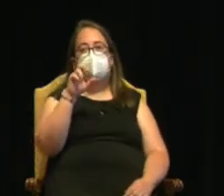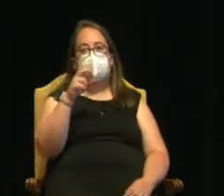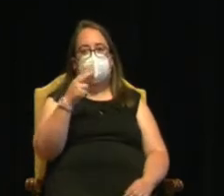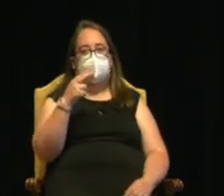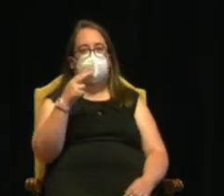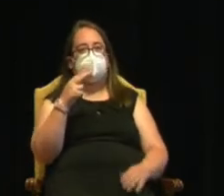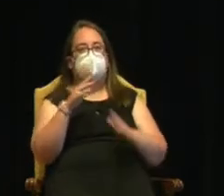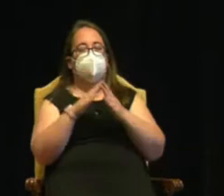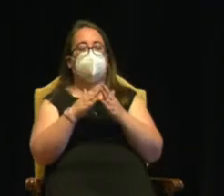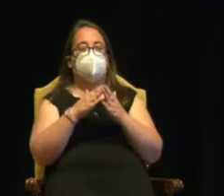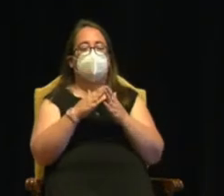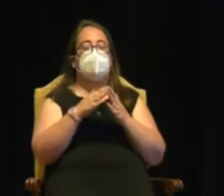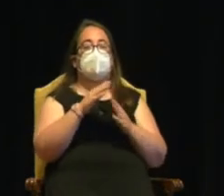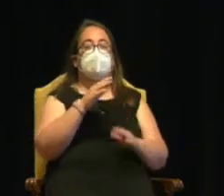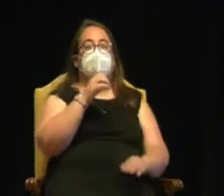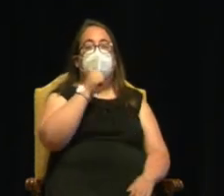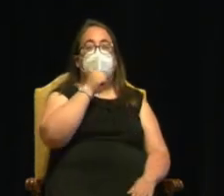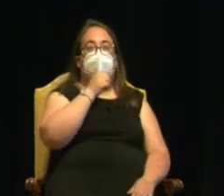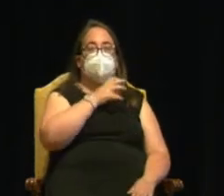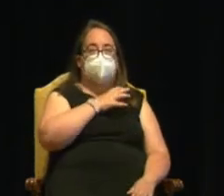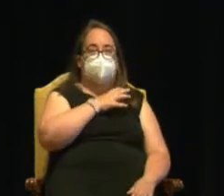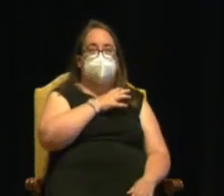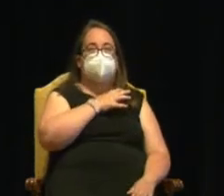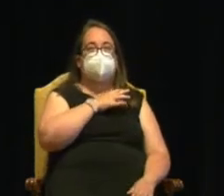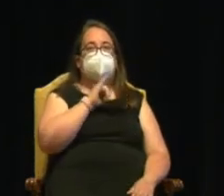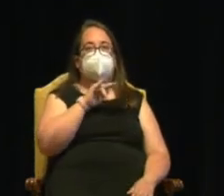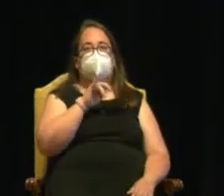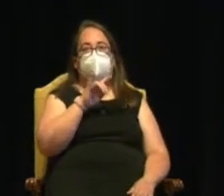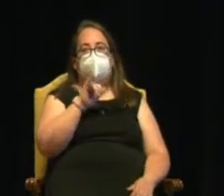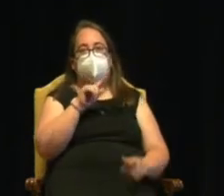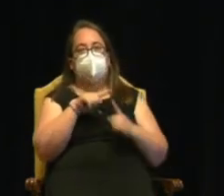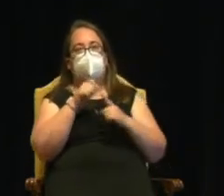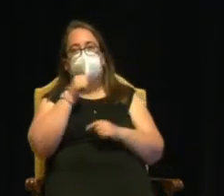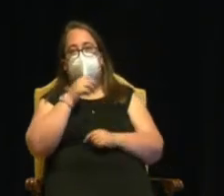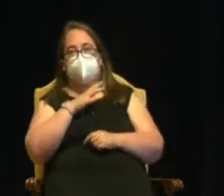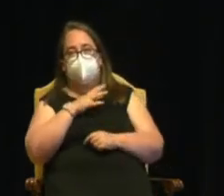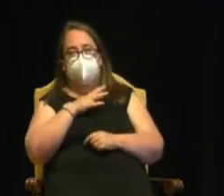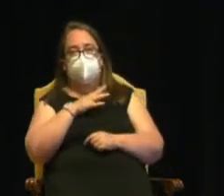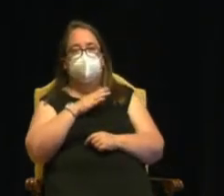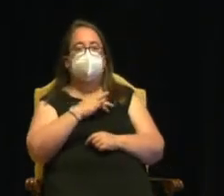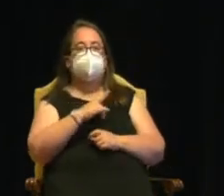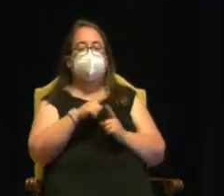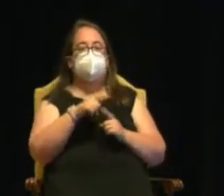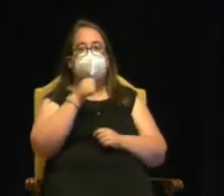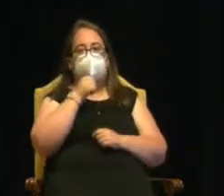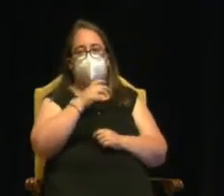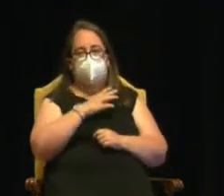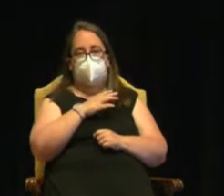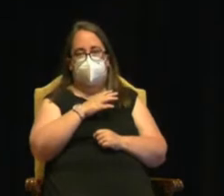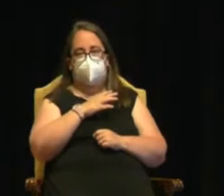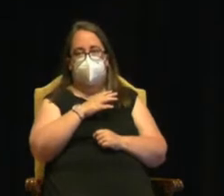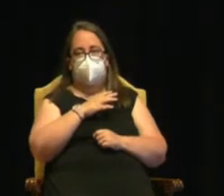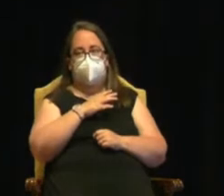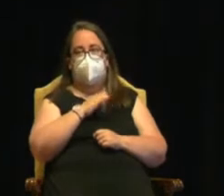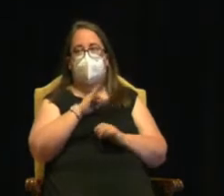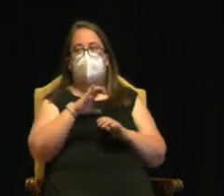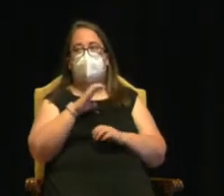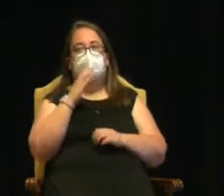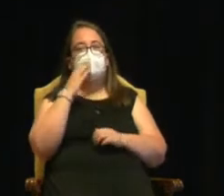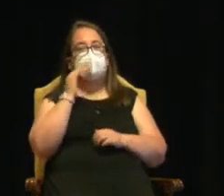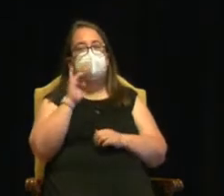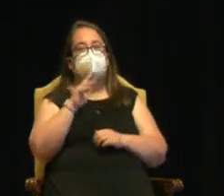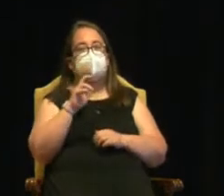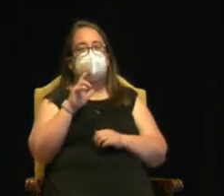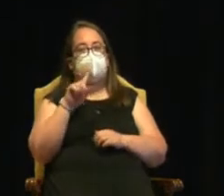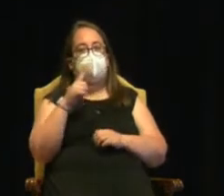Women, but I see this trend where it's particularly women that are doing this because it's their